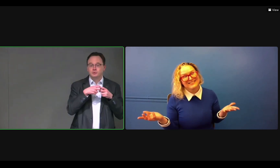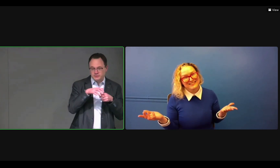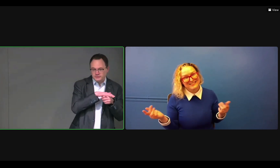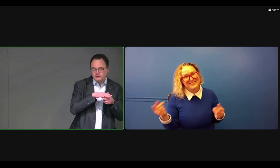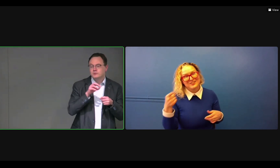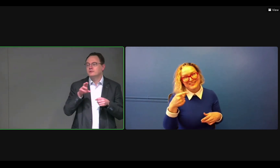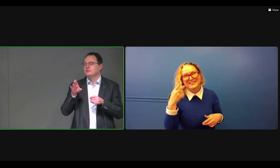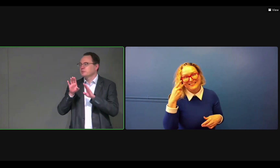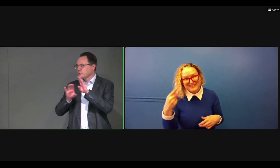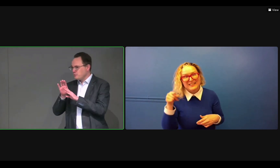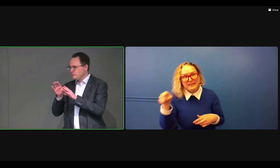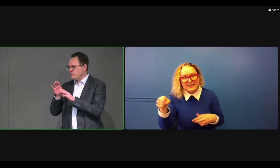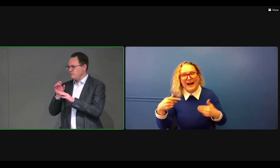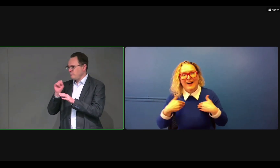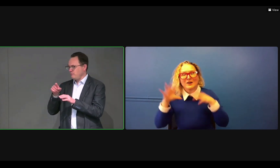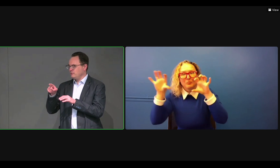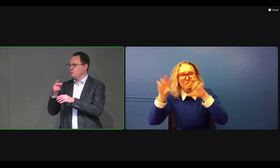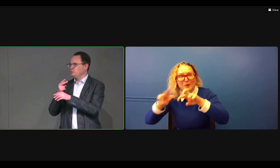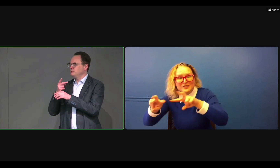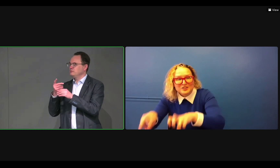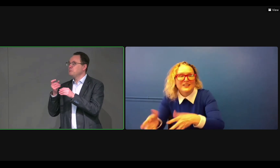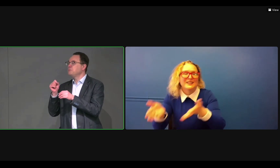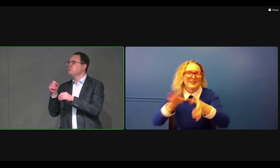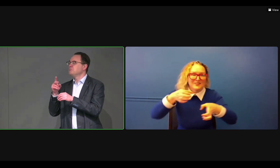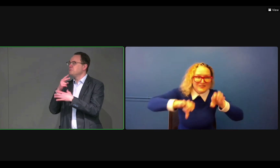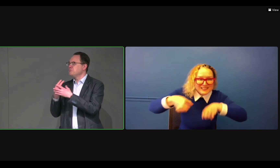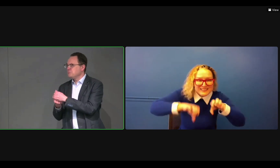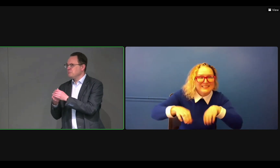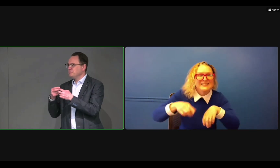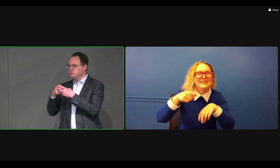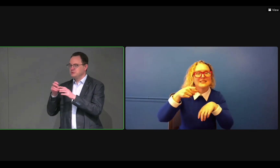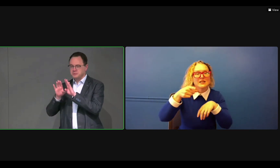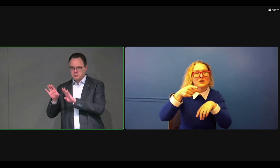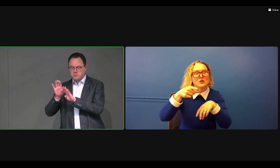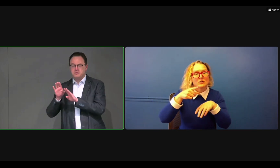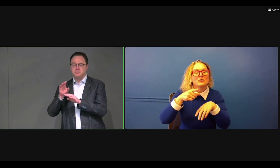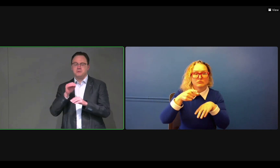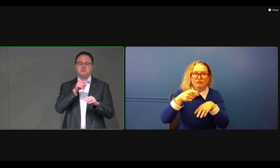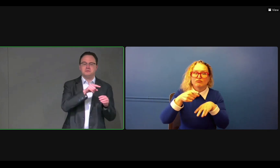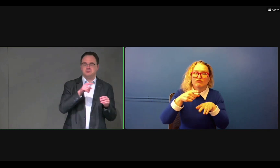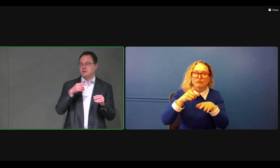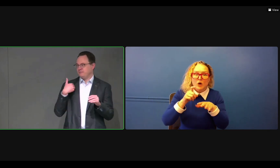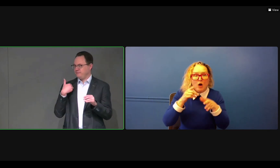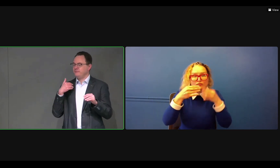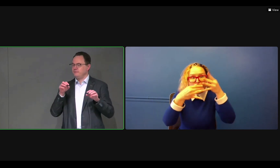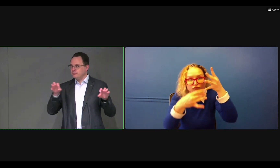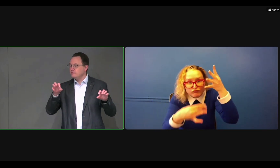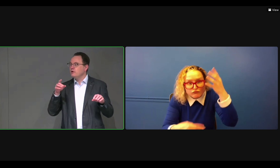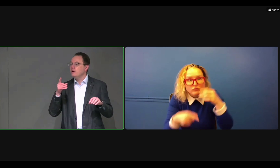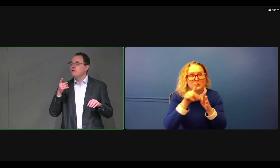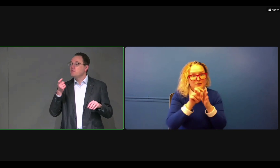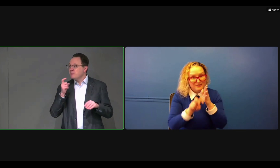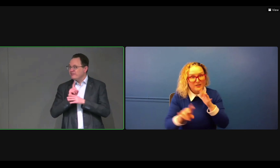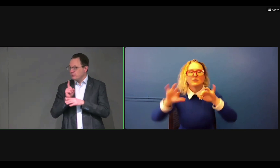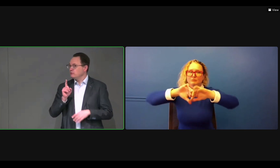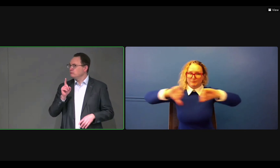one versus the other? It can also depend on the field. It could be biology, physics, or both. So